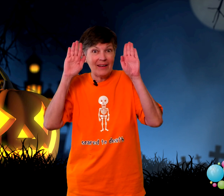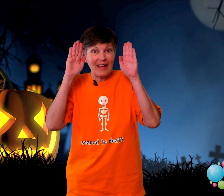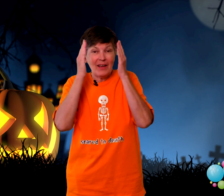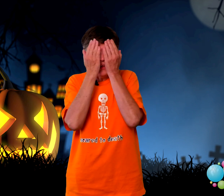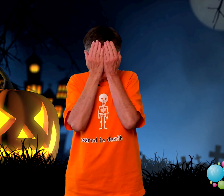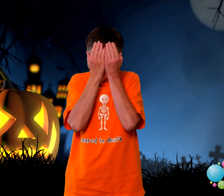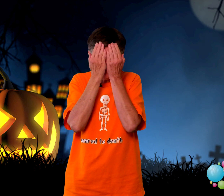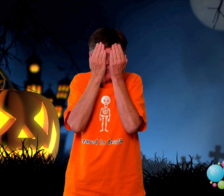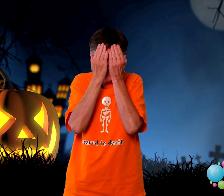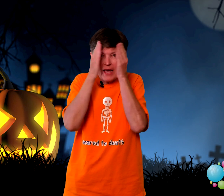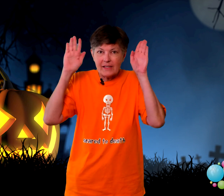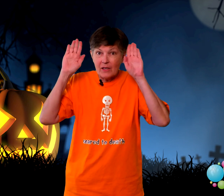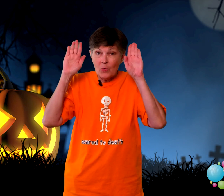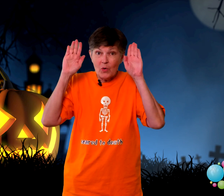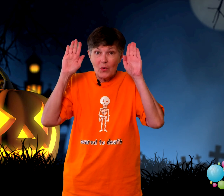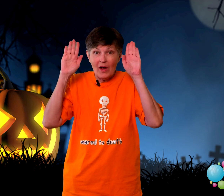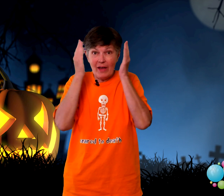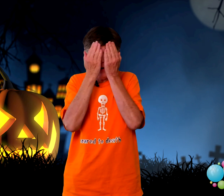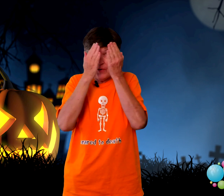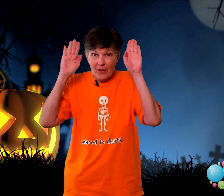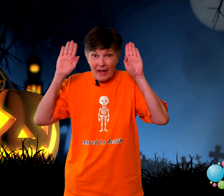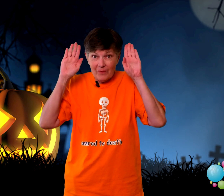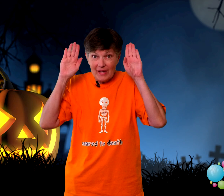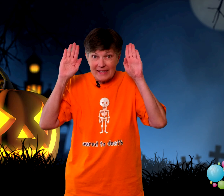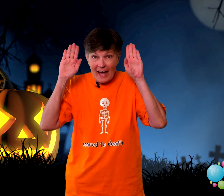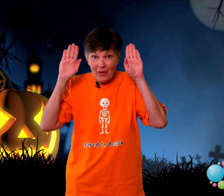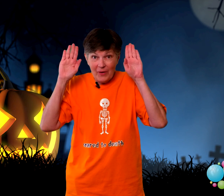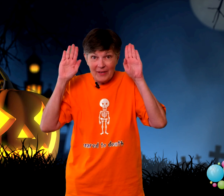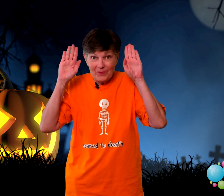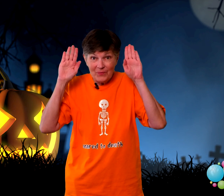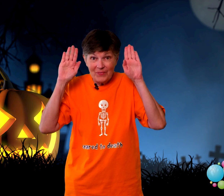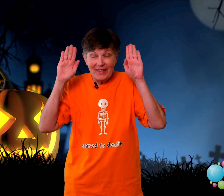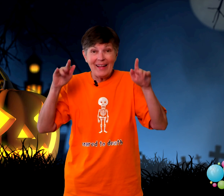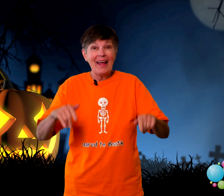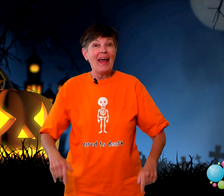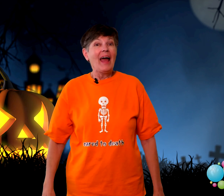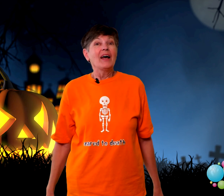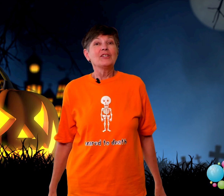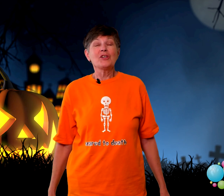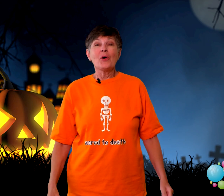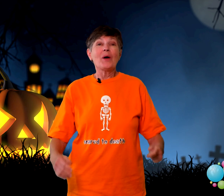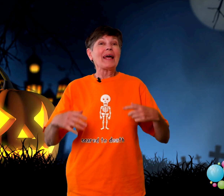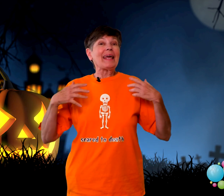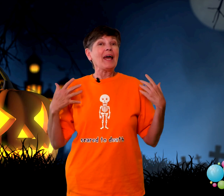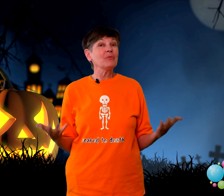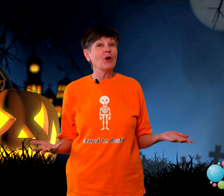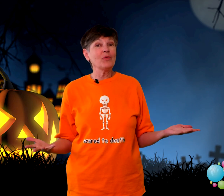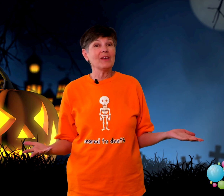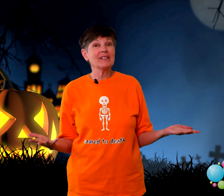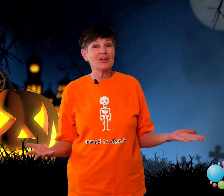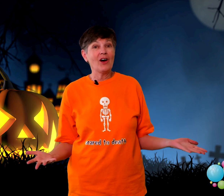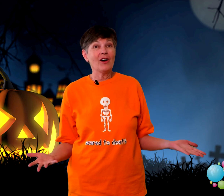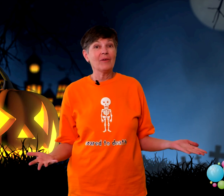Okay, cover up your face and woo, here we go. Okay, it's Halloween. So Ken wrote this song.